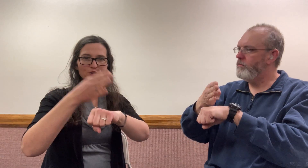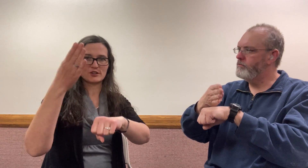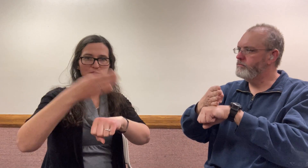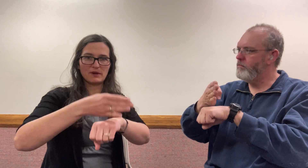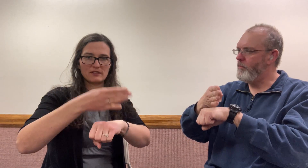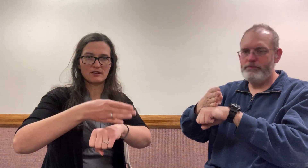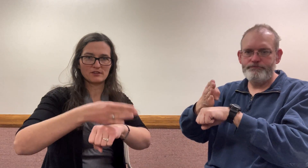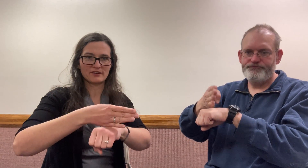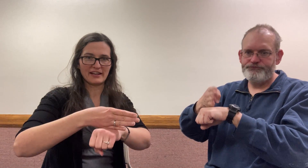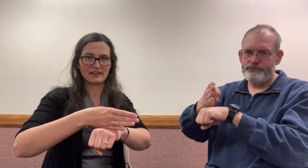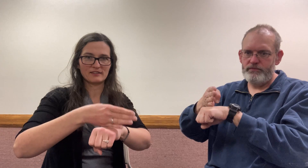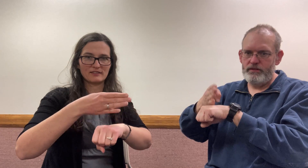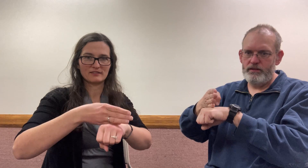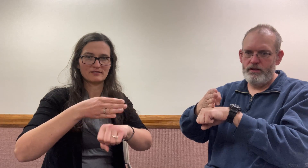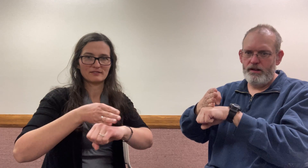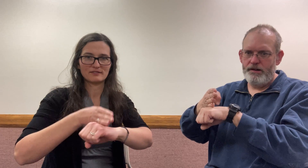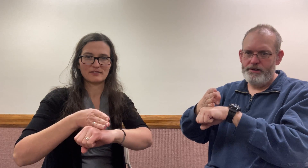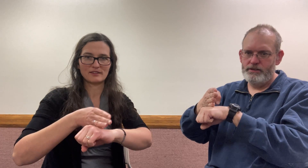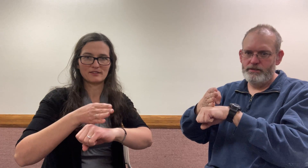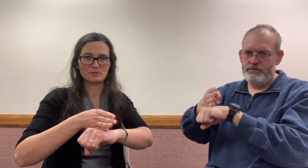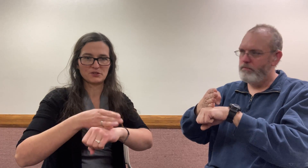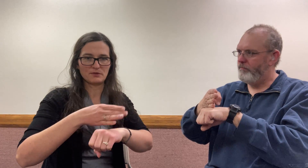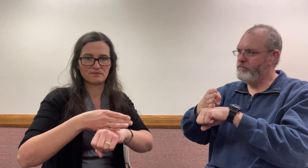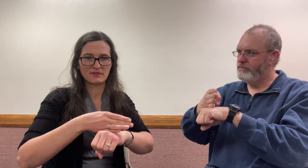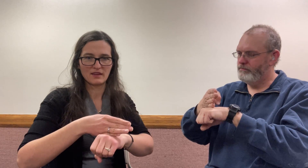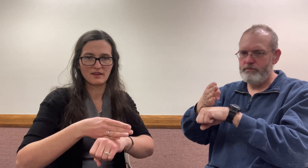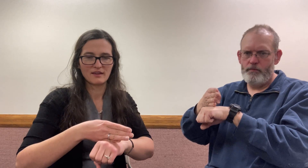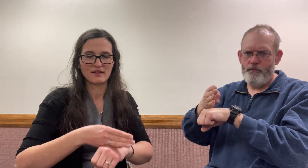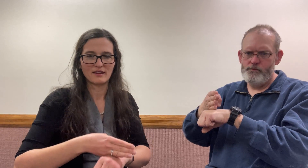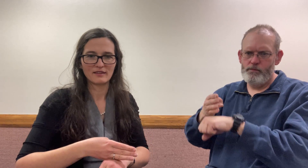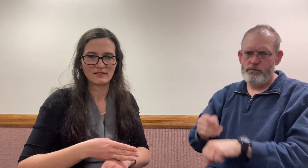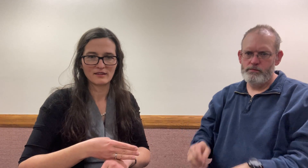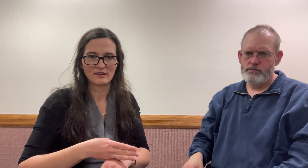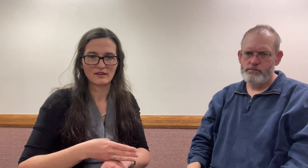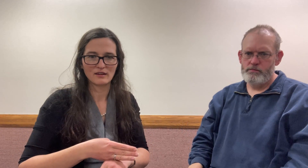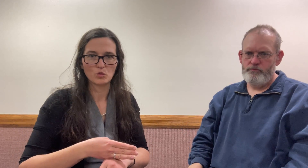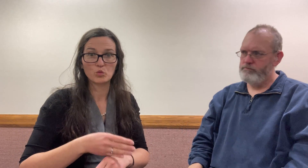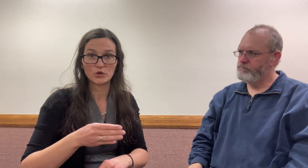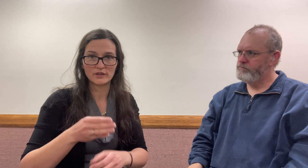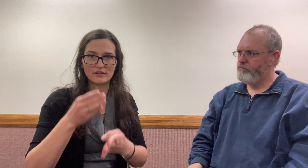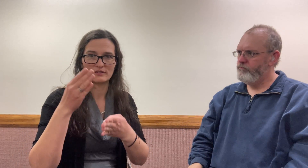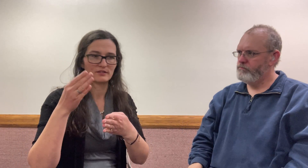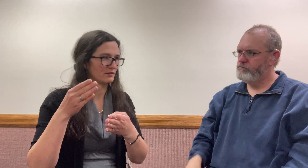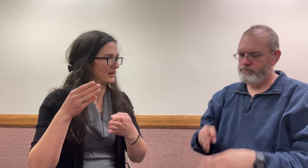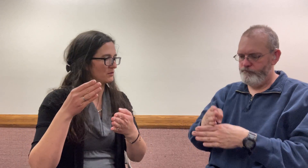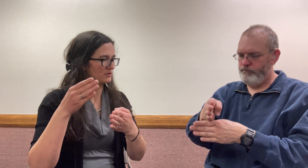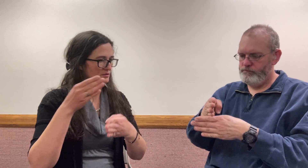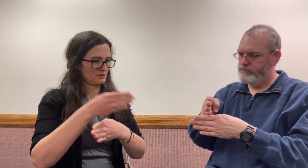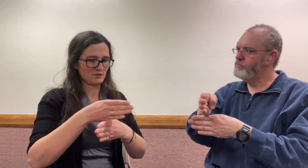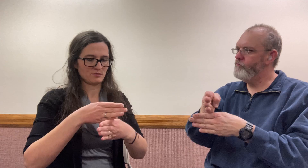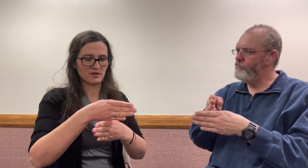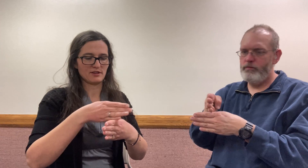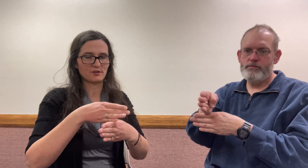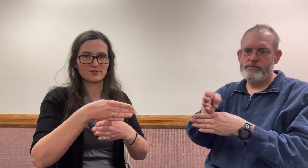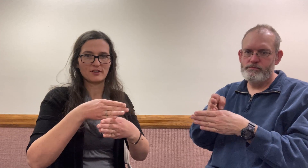church but on your hand. Like here's bishop. And then wood, so that was this way, like you're